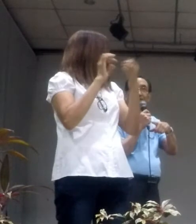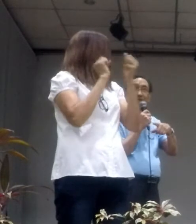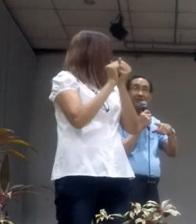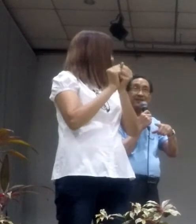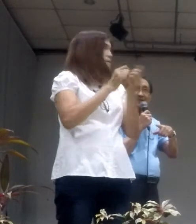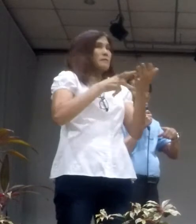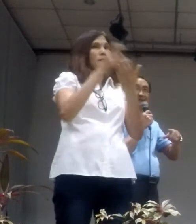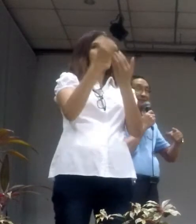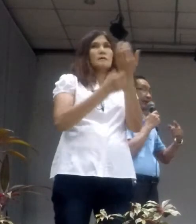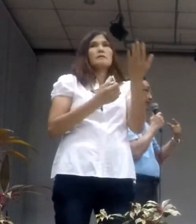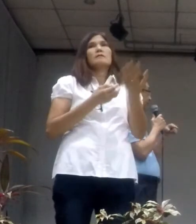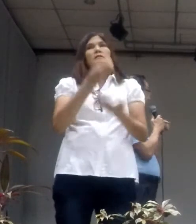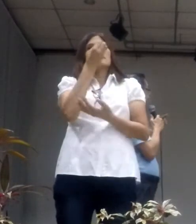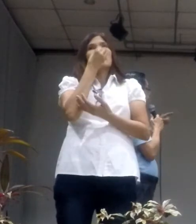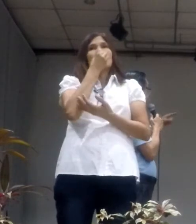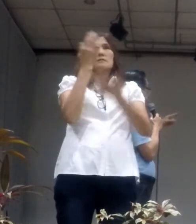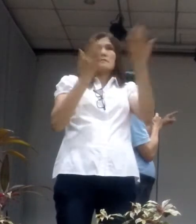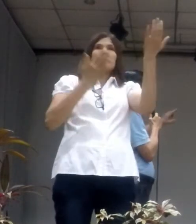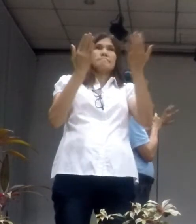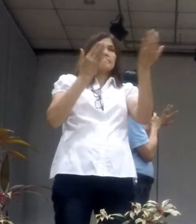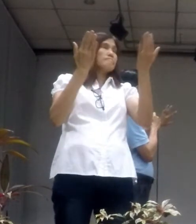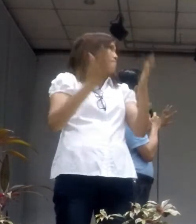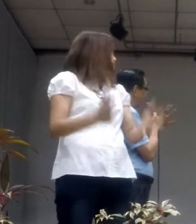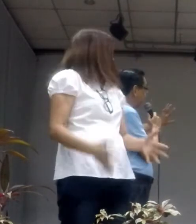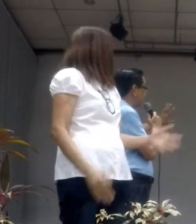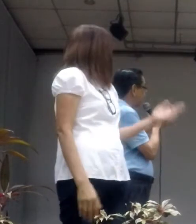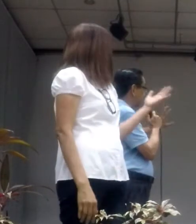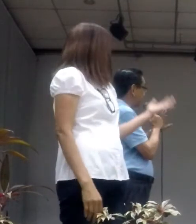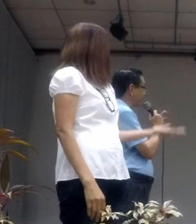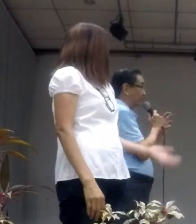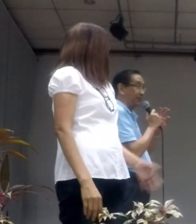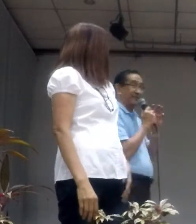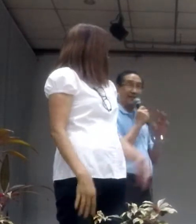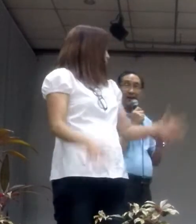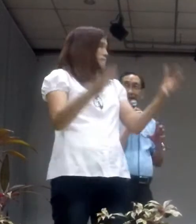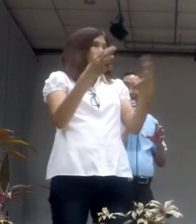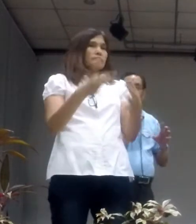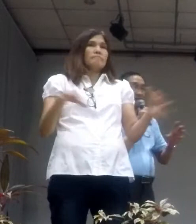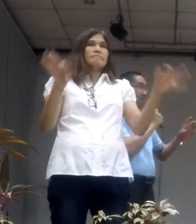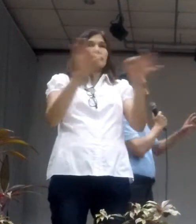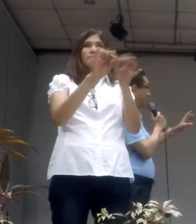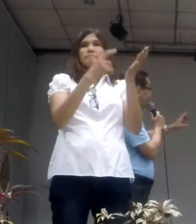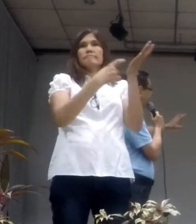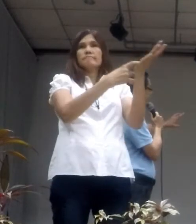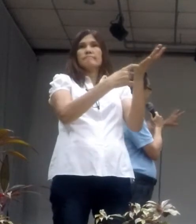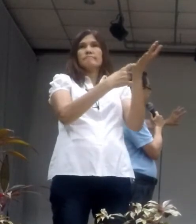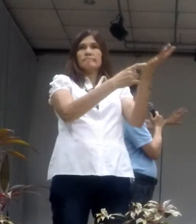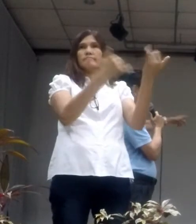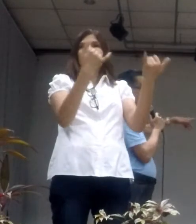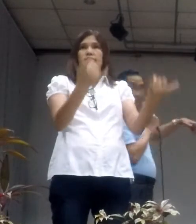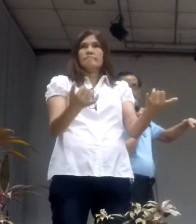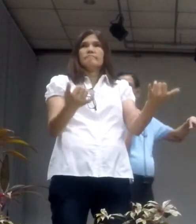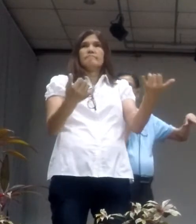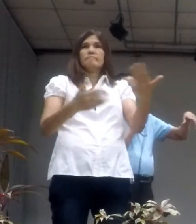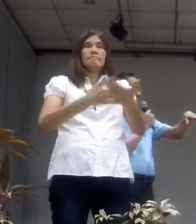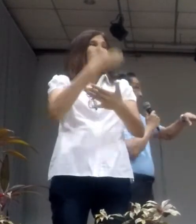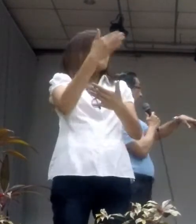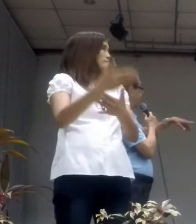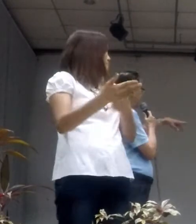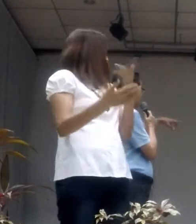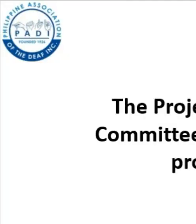and food services. Now, what's important now to discuss is the next one.